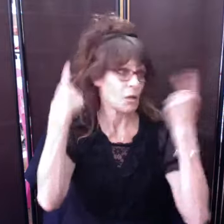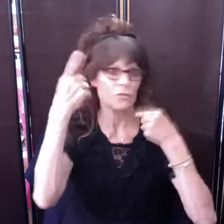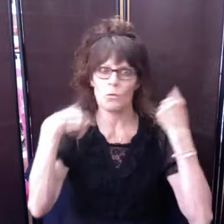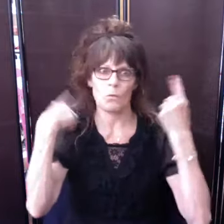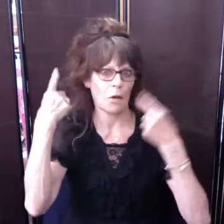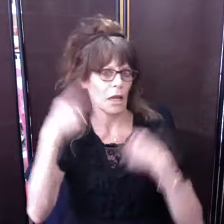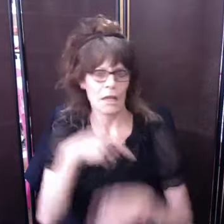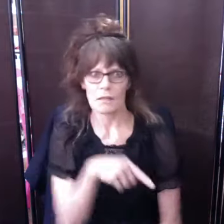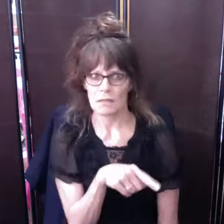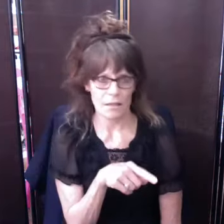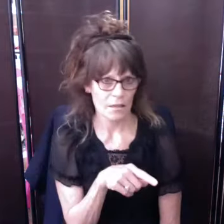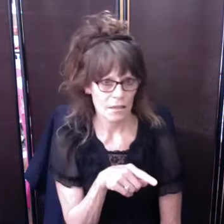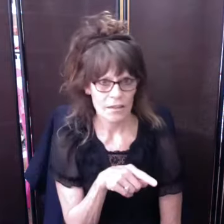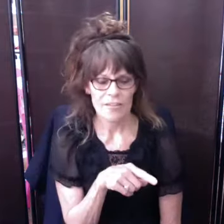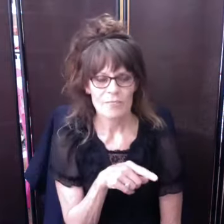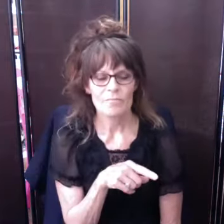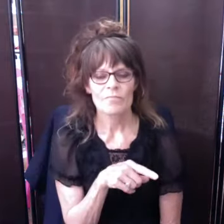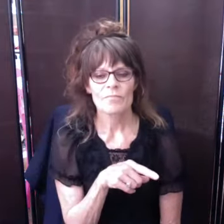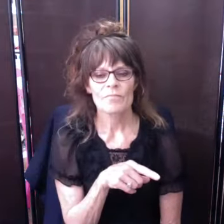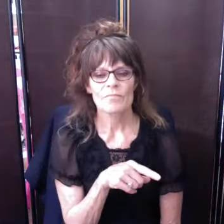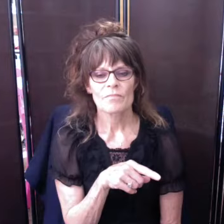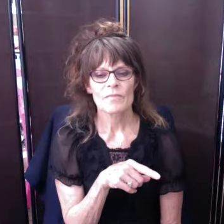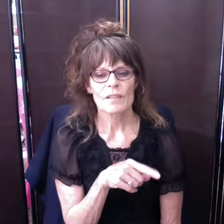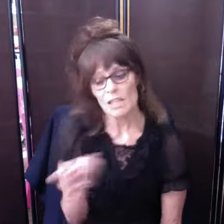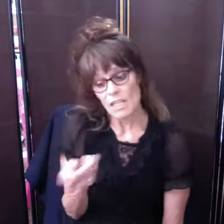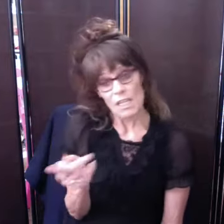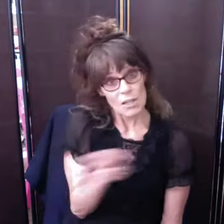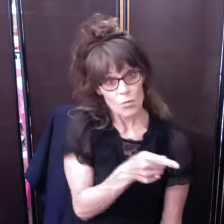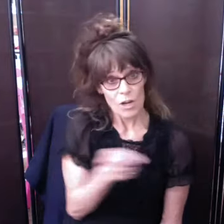new. But either one of those guys, they've been strong guys, and they've